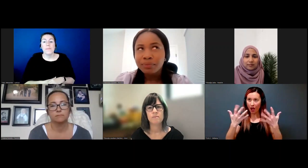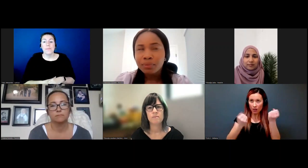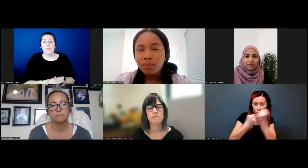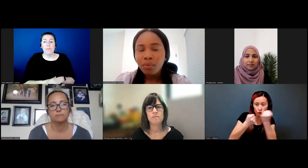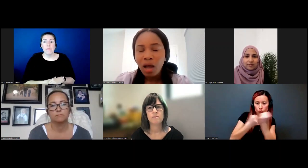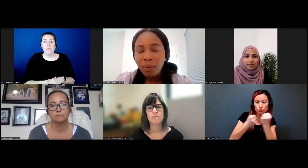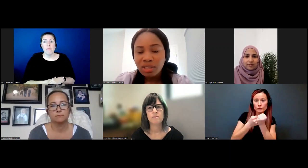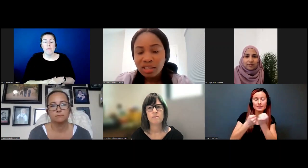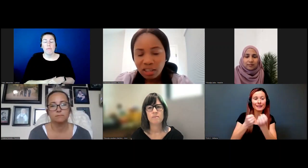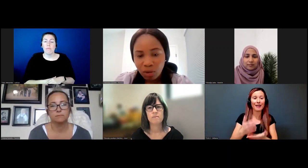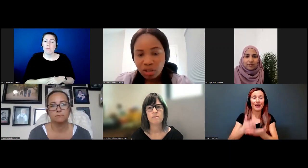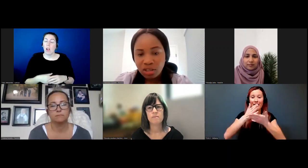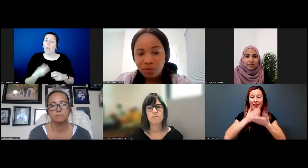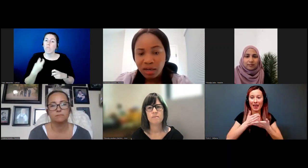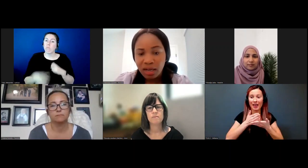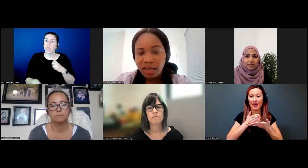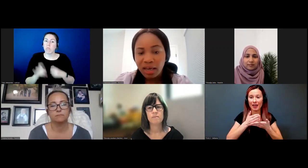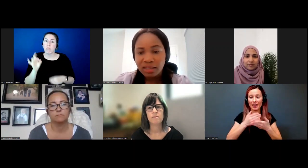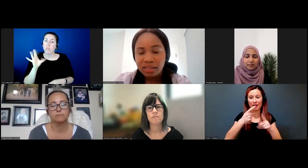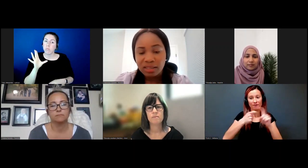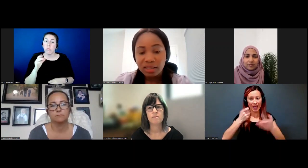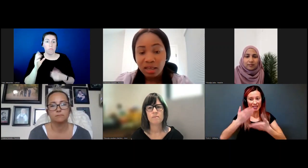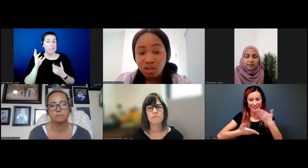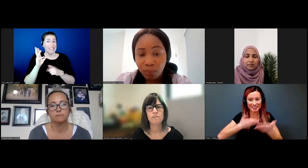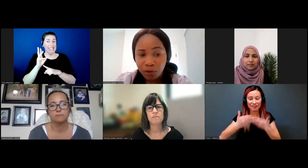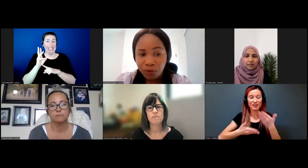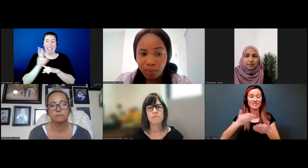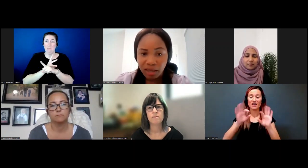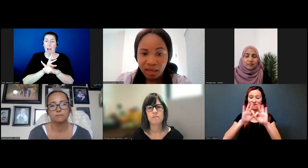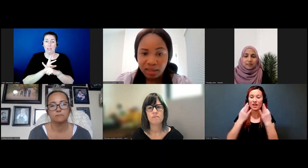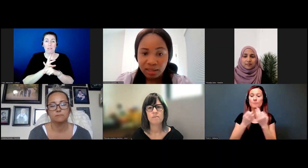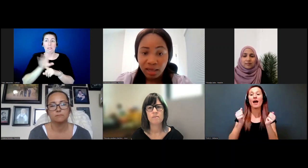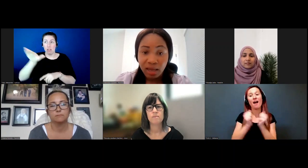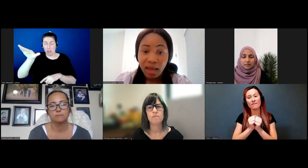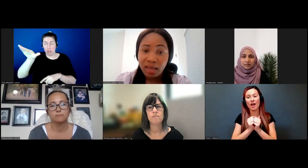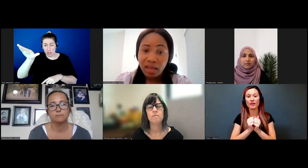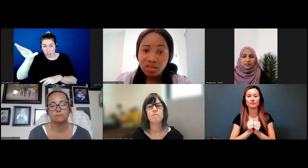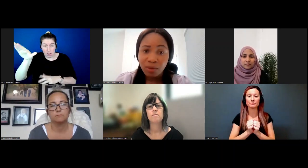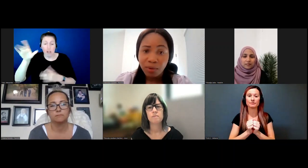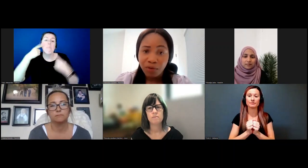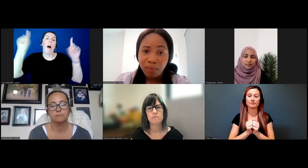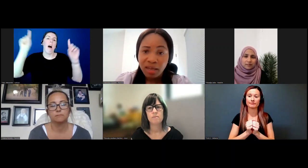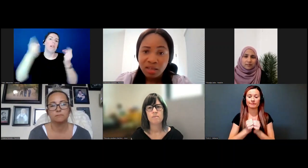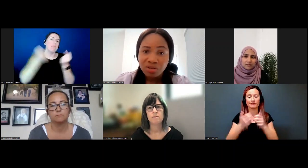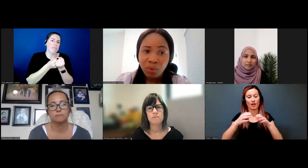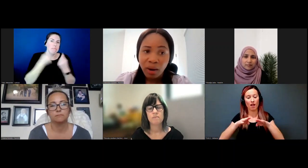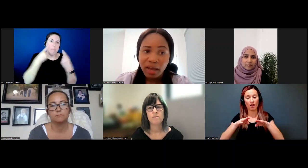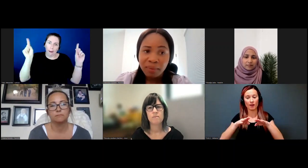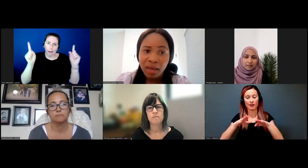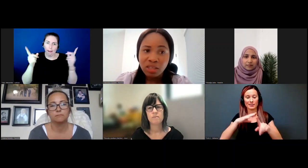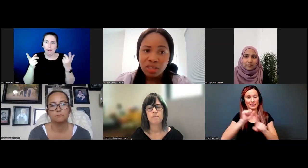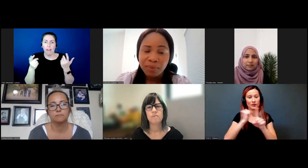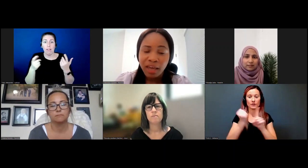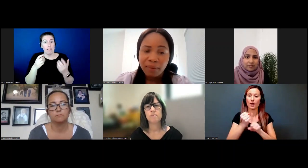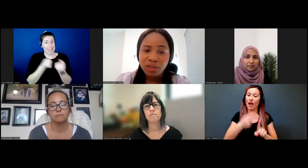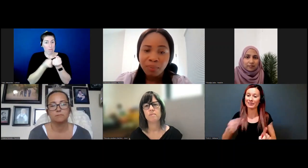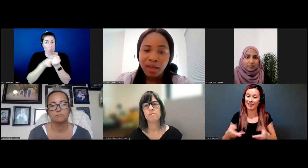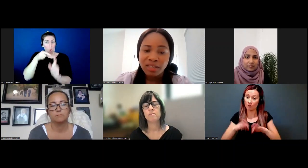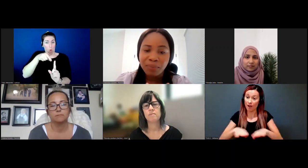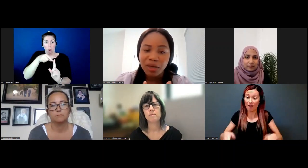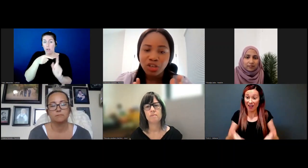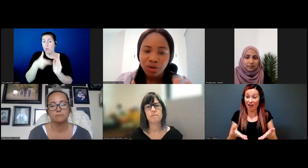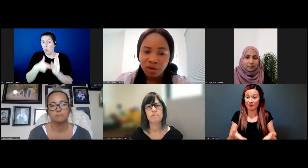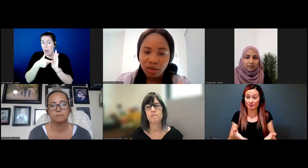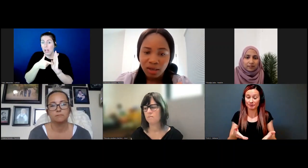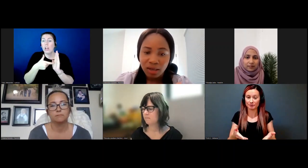me about 6 months to finally get support for my kids. And getting support for my kids required me to be able to